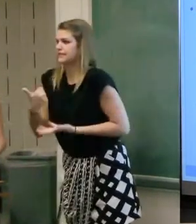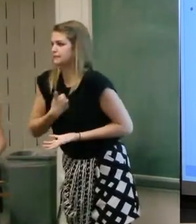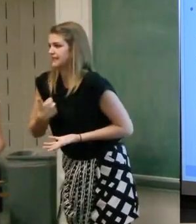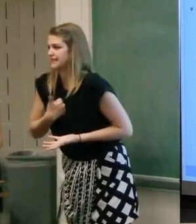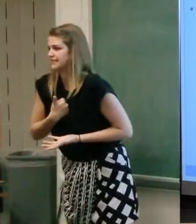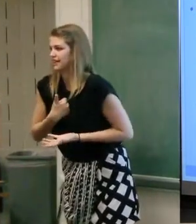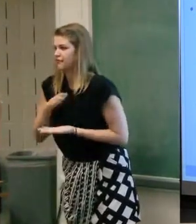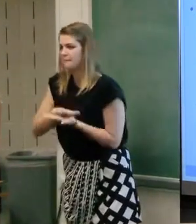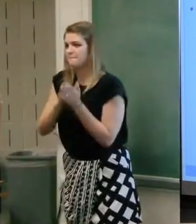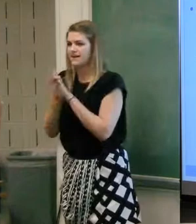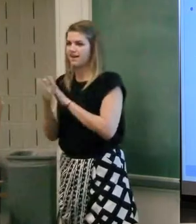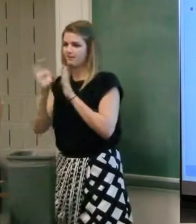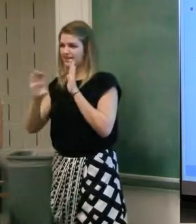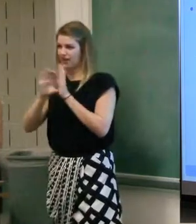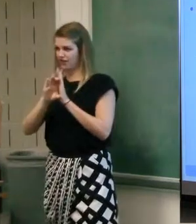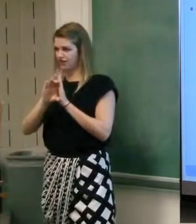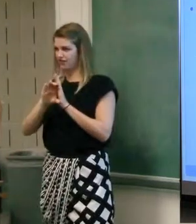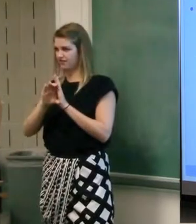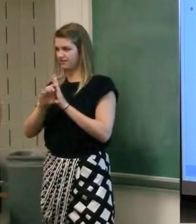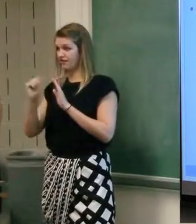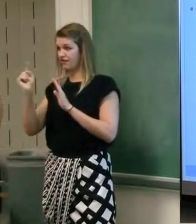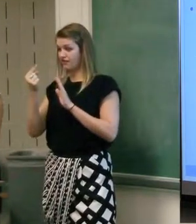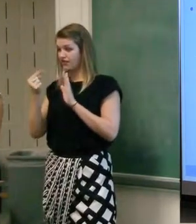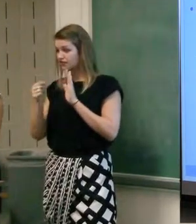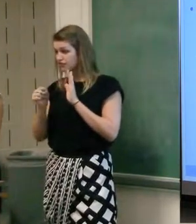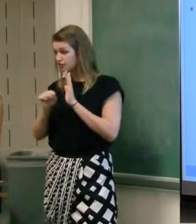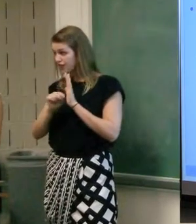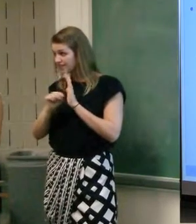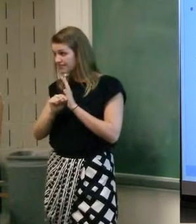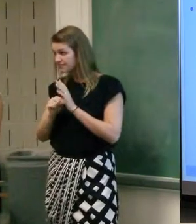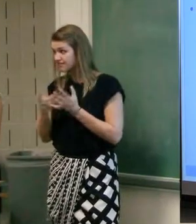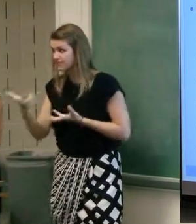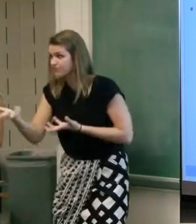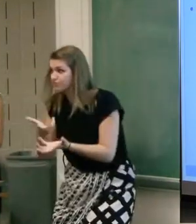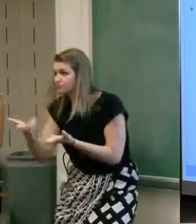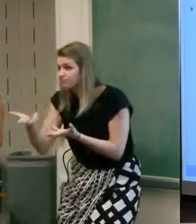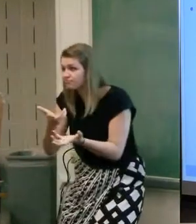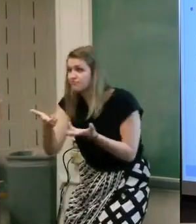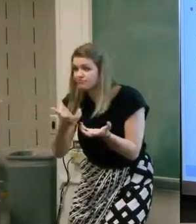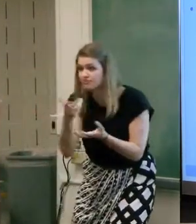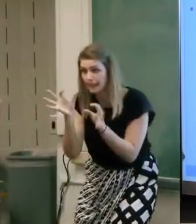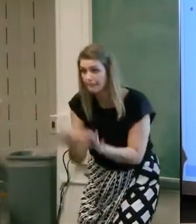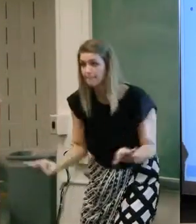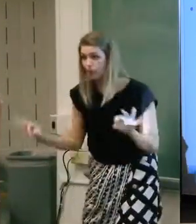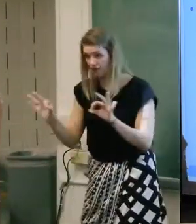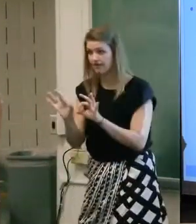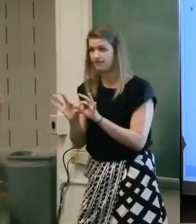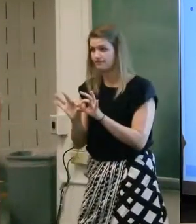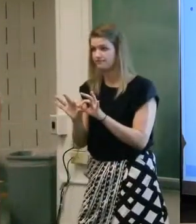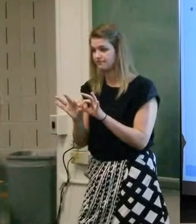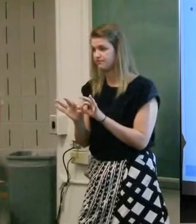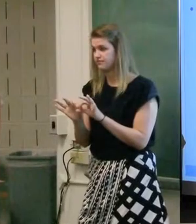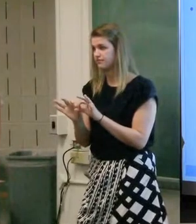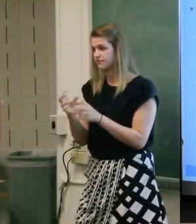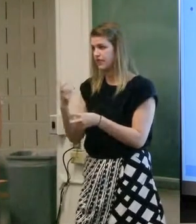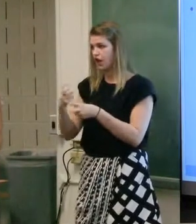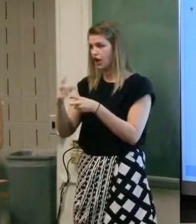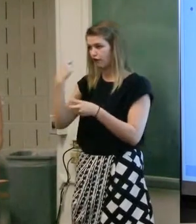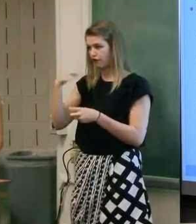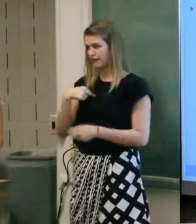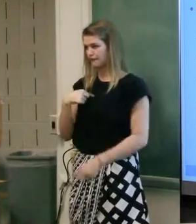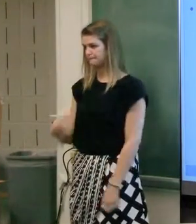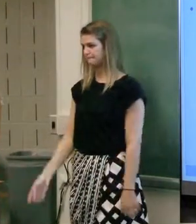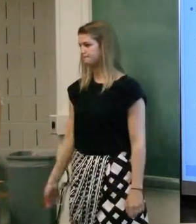a character. And with a first grade class, you have to engage with your consumer. And that was something that I had